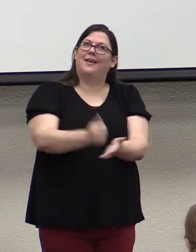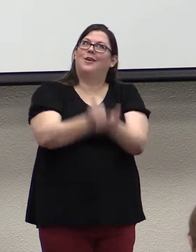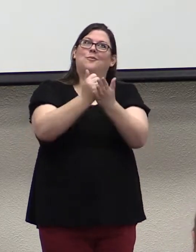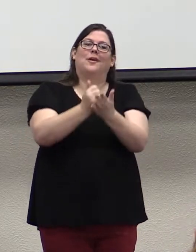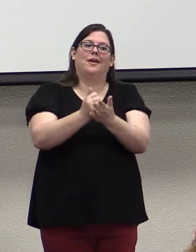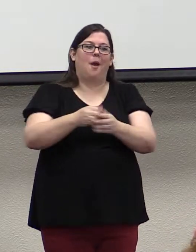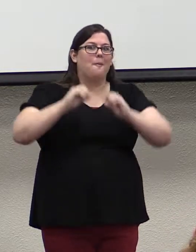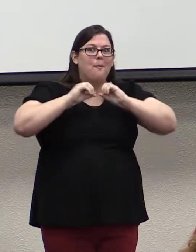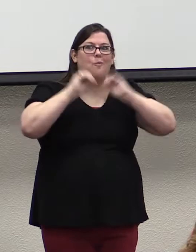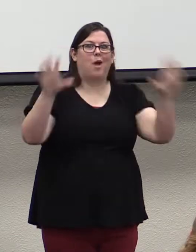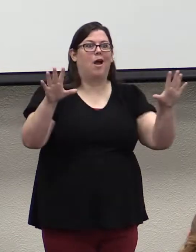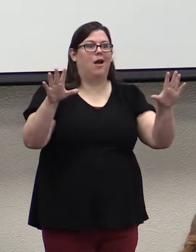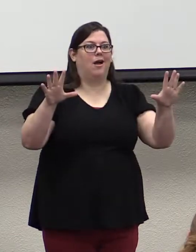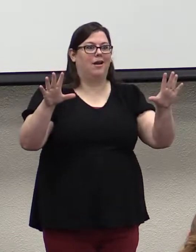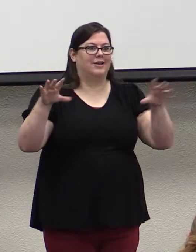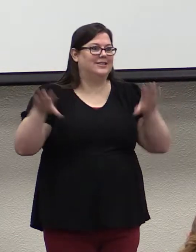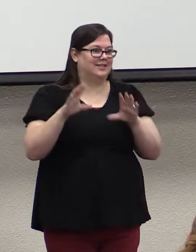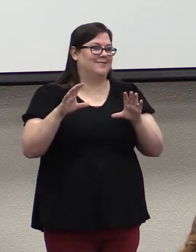it.